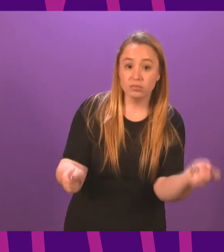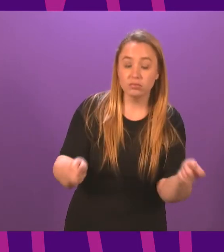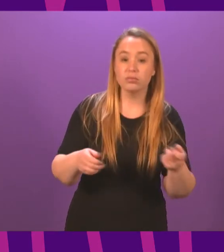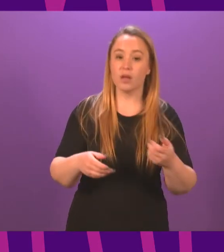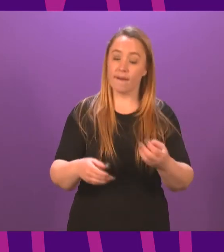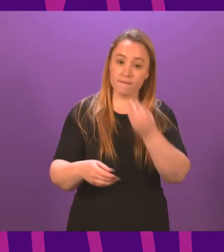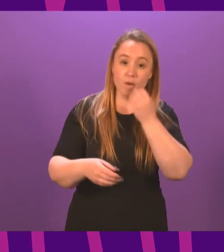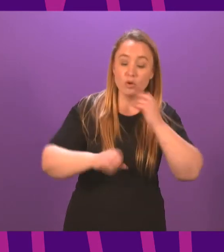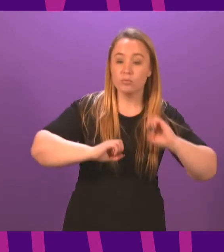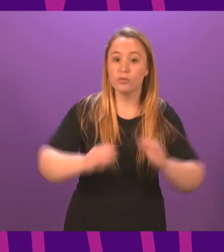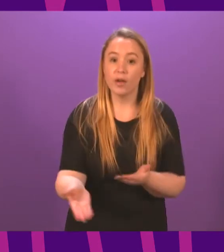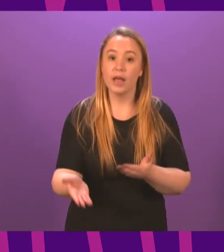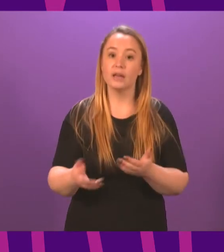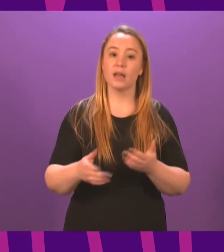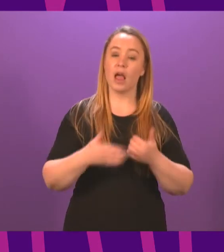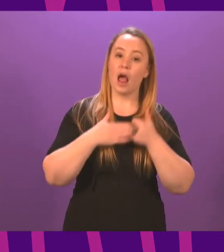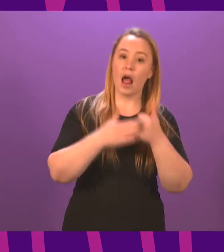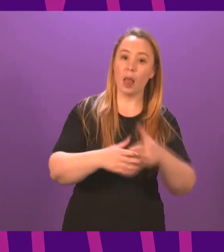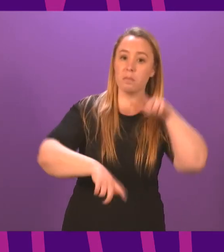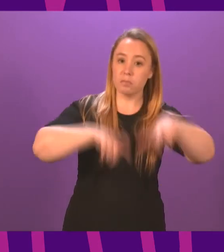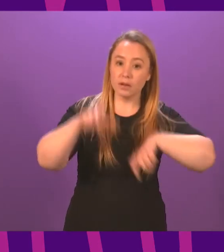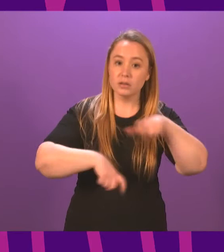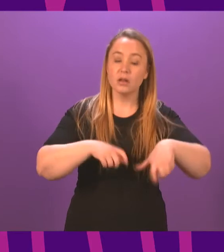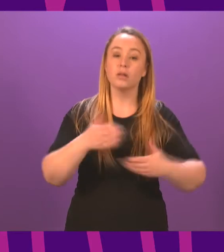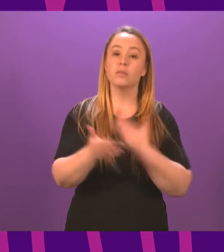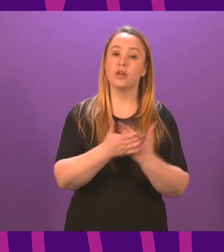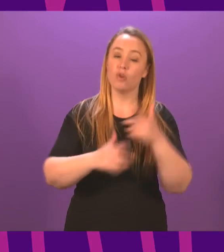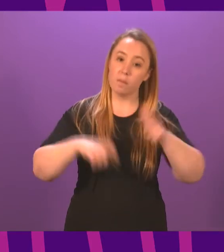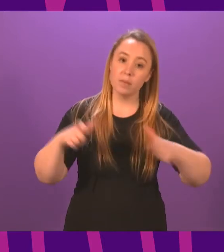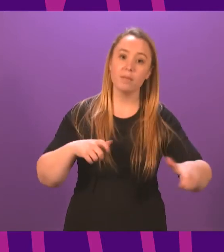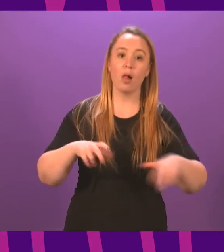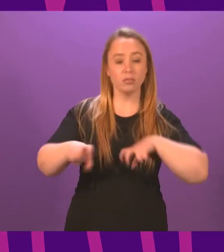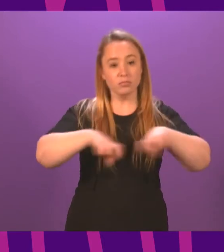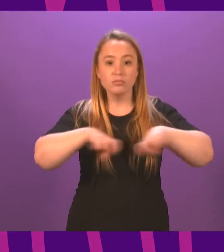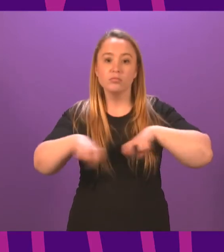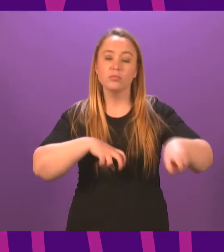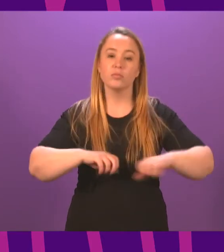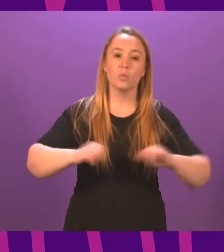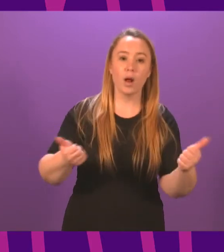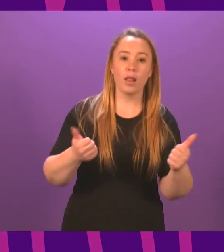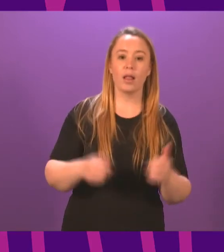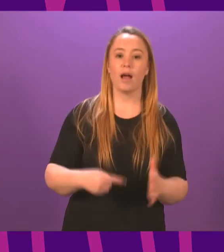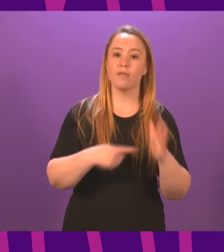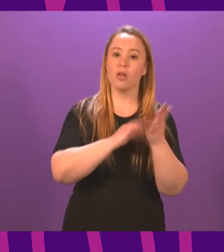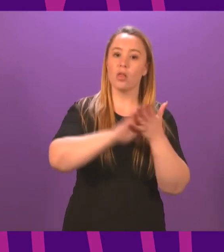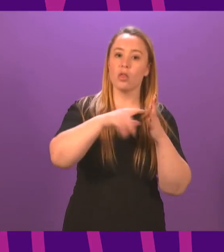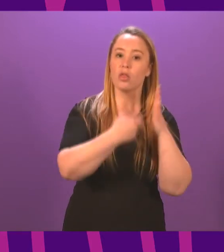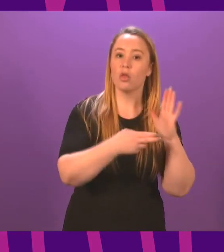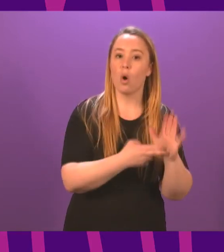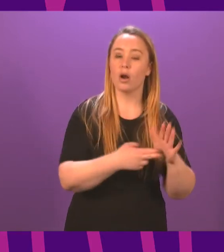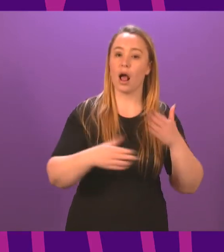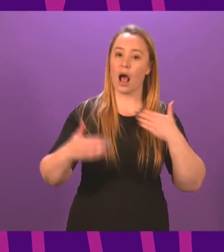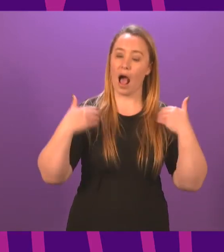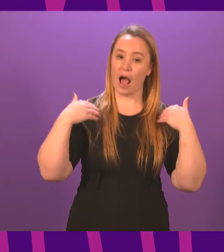bicycles to help keep people moving safely. There are many others, including Thorn Athletic and the Neilson War Memorial